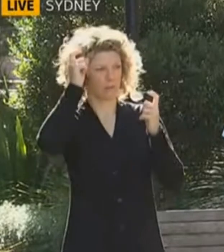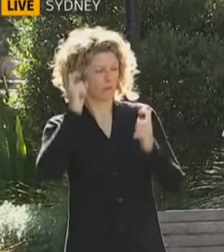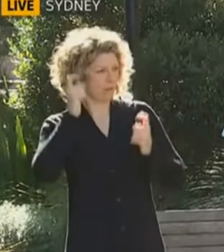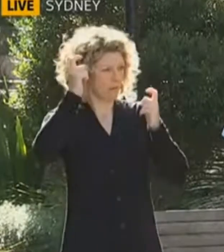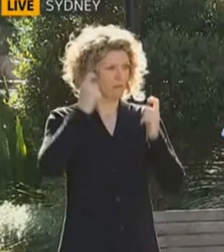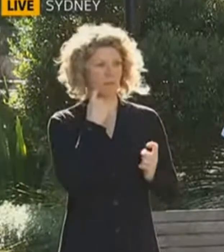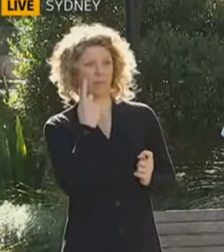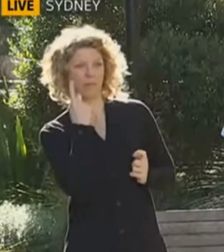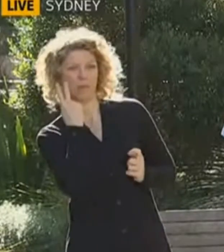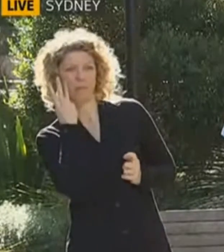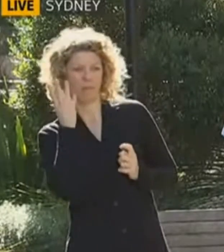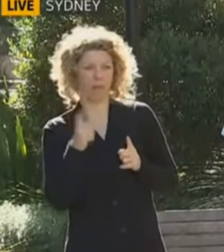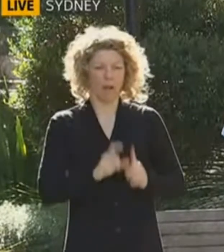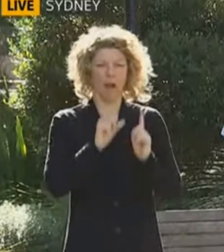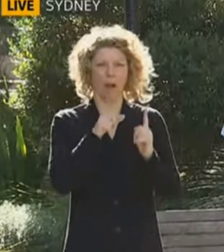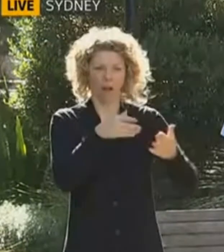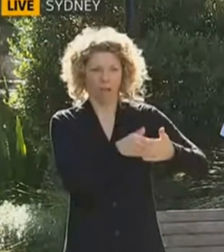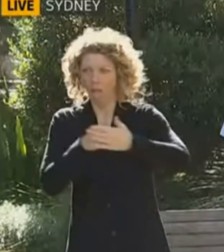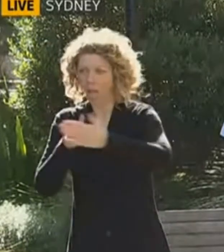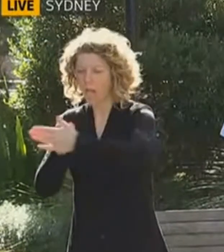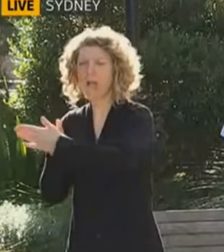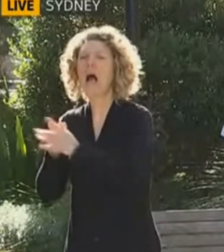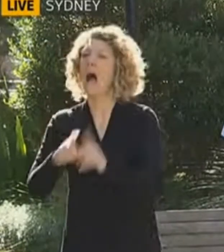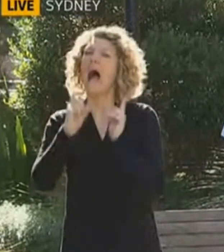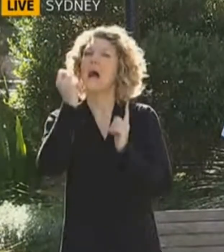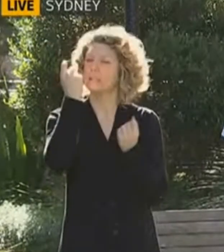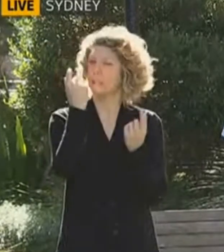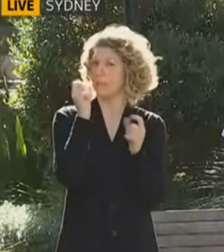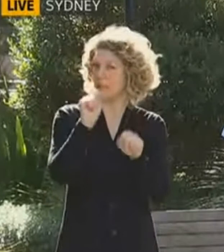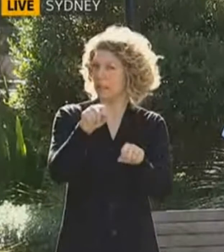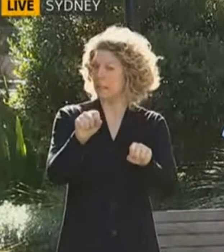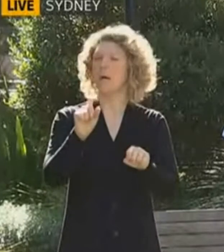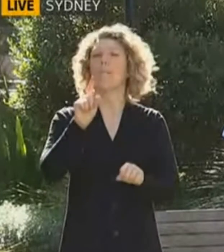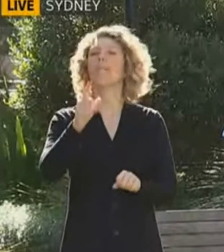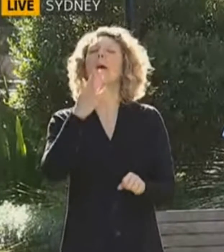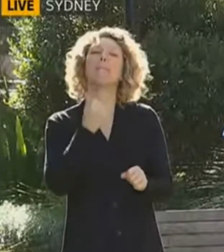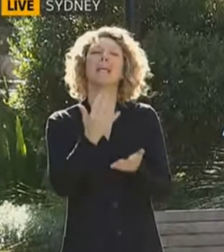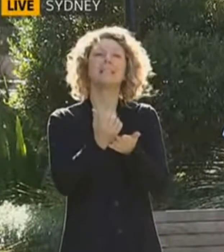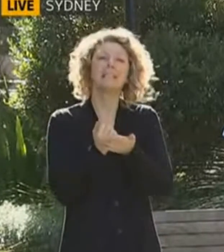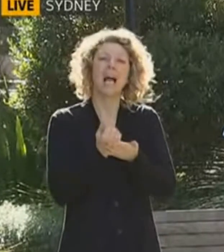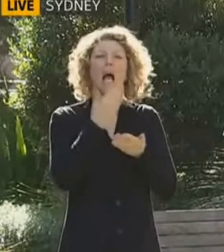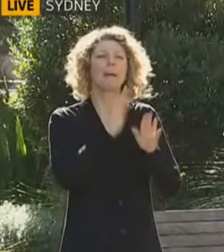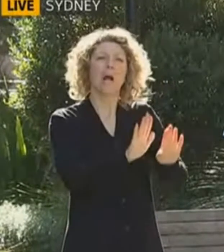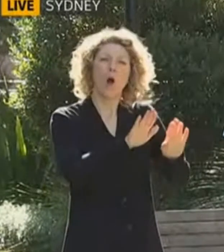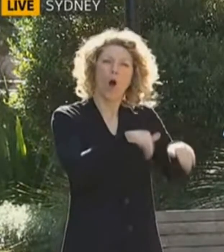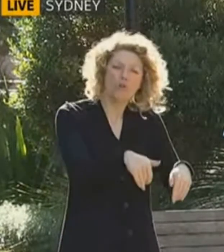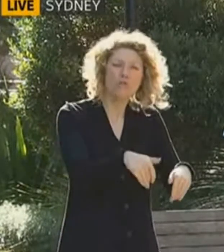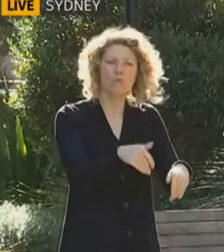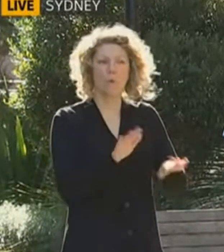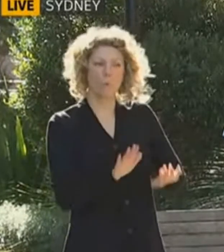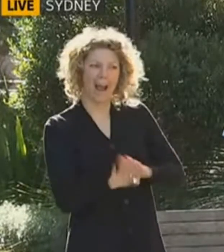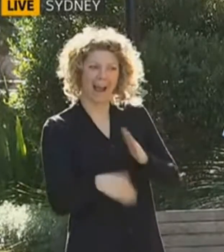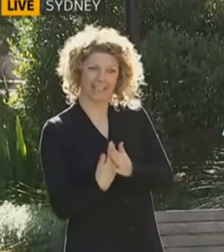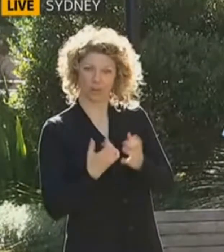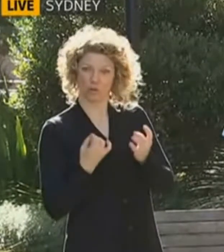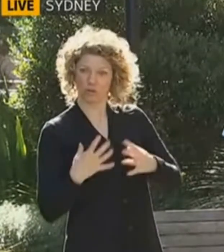in place. Over the next 2 or 3 days it will be very difficult for our border communities. We just want everyone to be safe and to stay home until we get that system